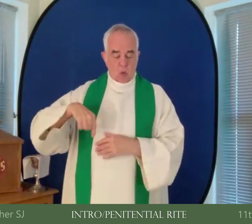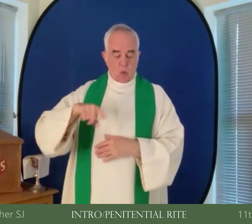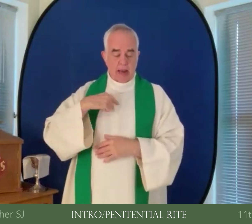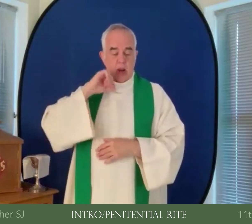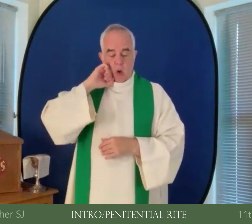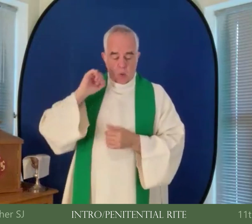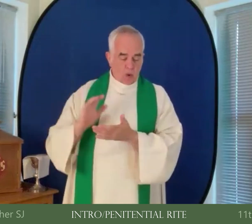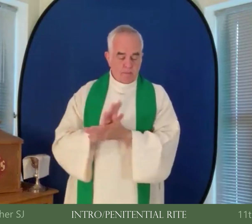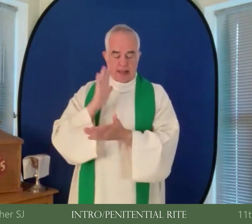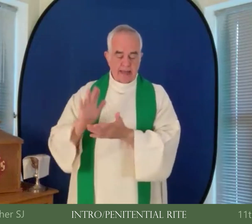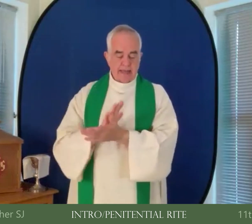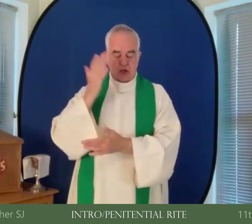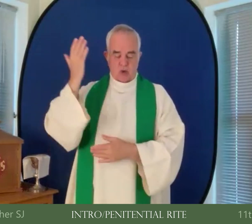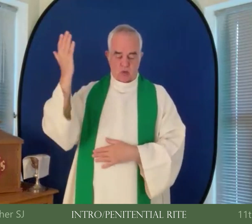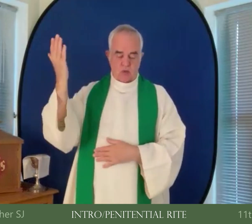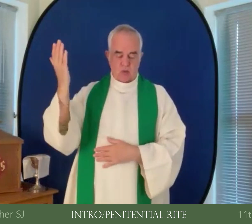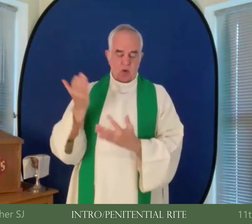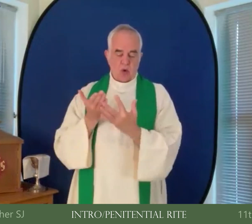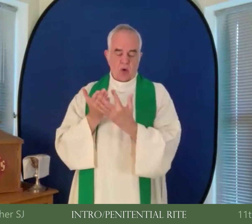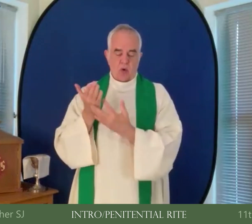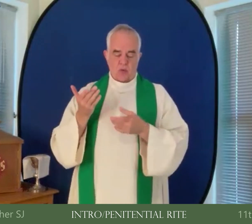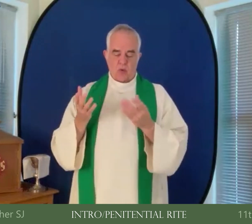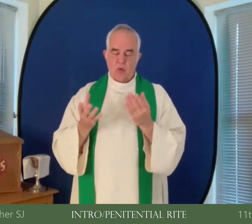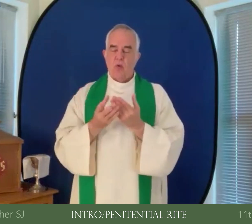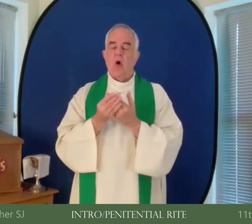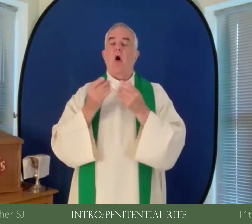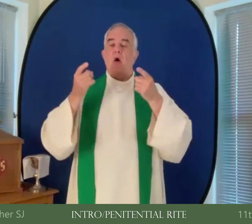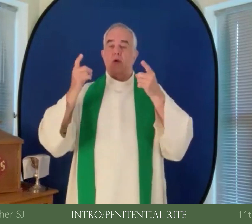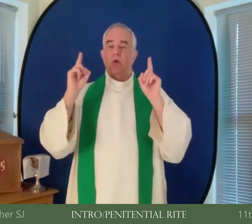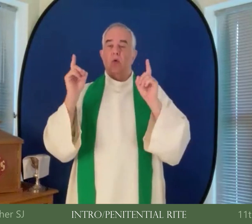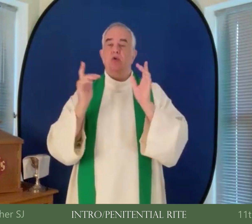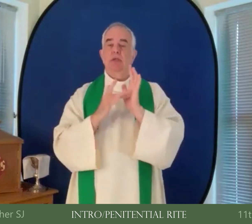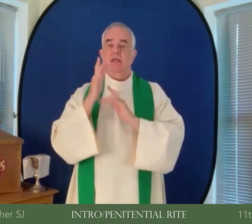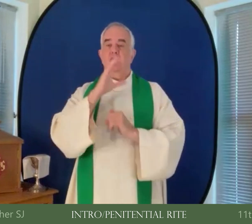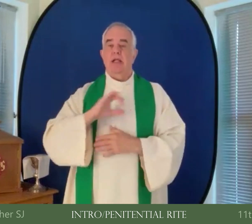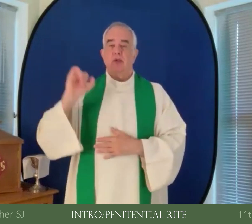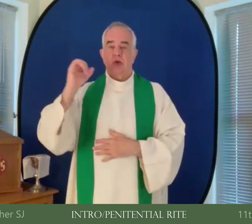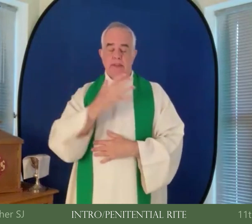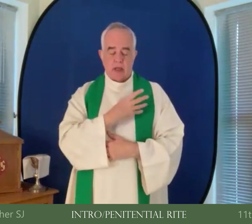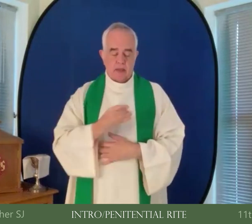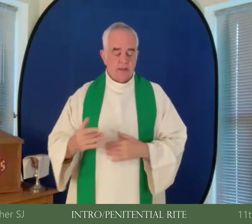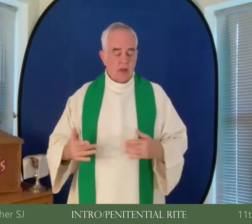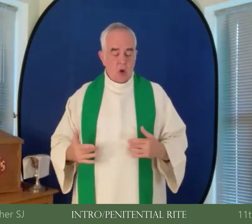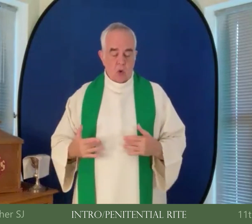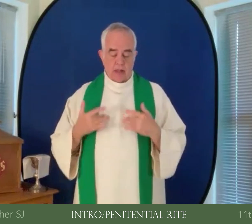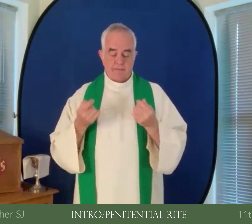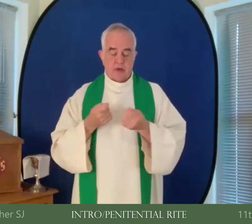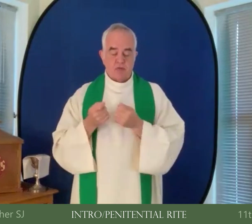we will please you, who our Lord Jesus Christ, your Son, who lived and